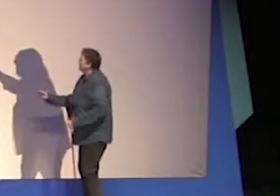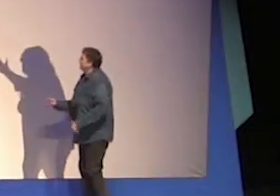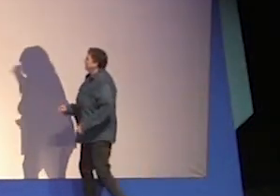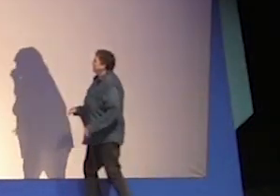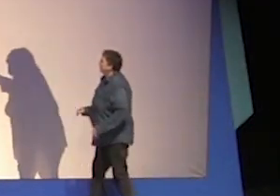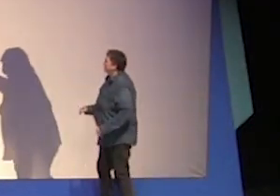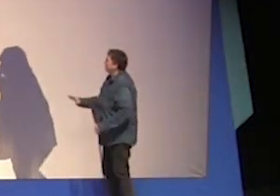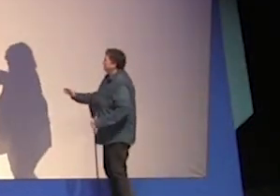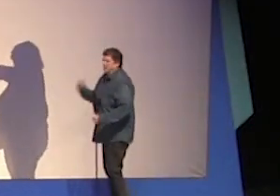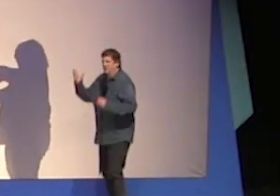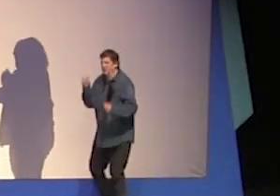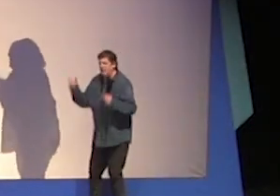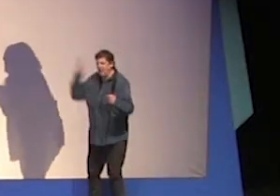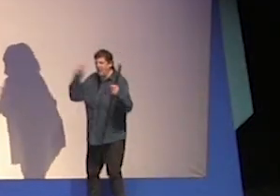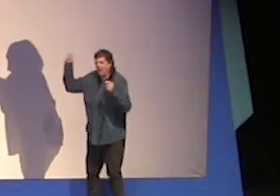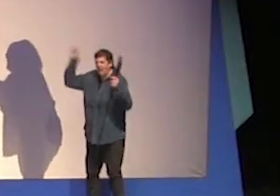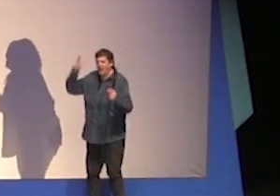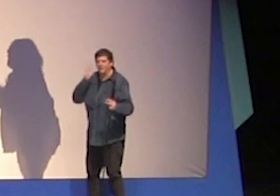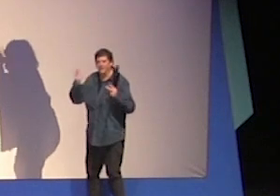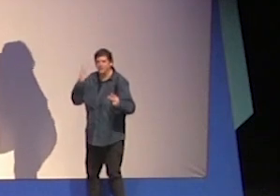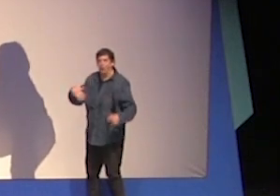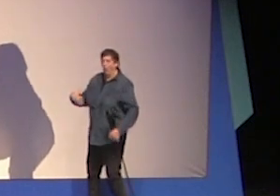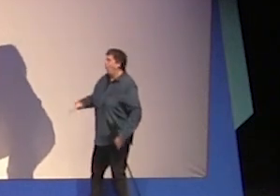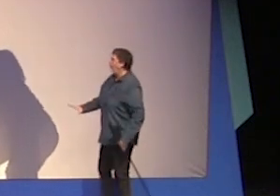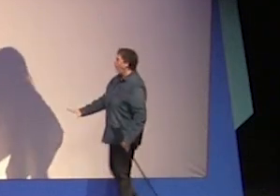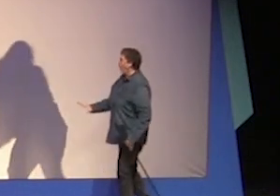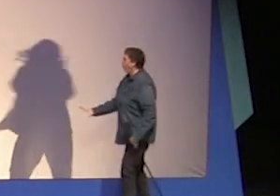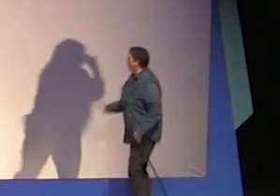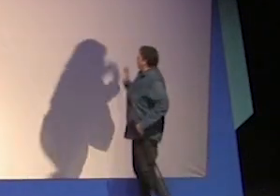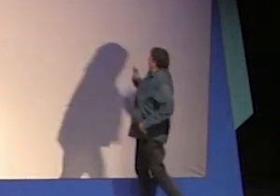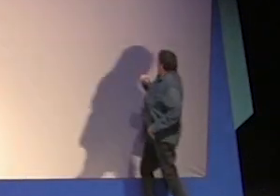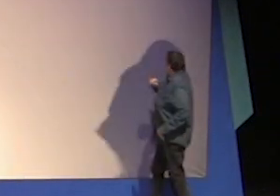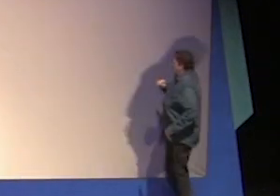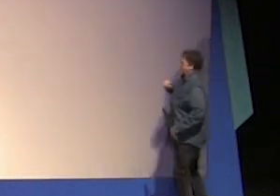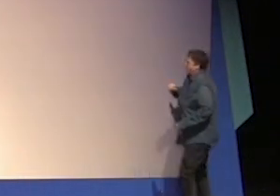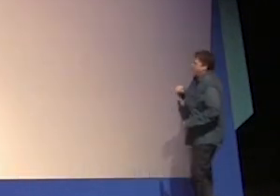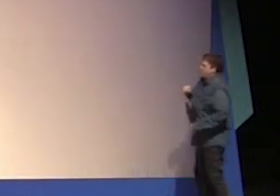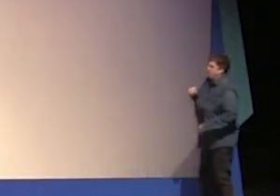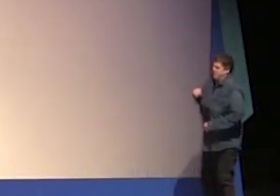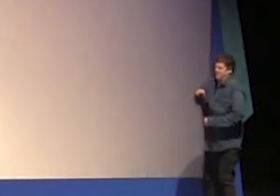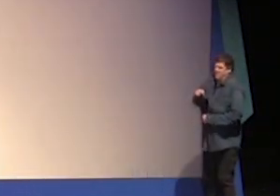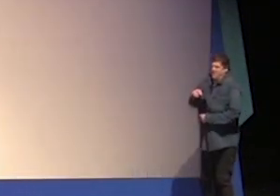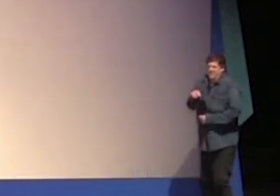Whoa, hello? Are you not paying attention at all? Gets You bigger. just hit me like that? Thanks.